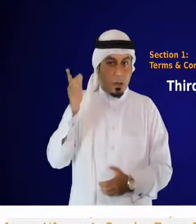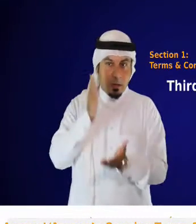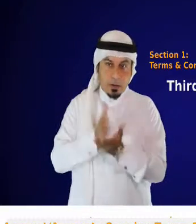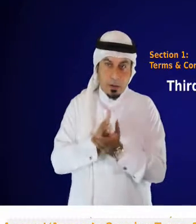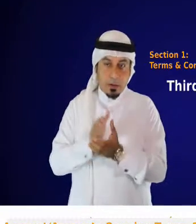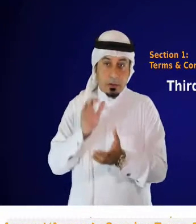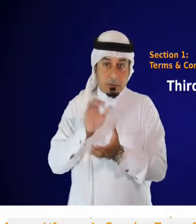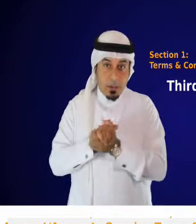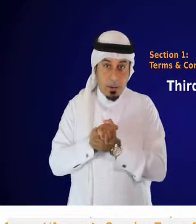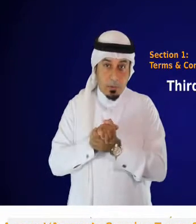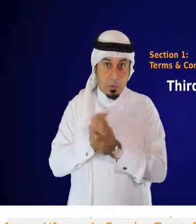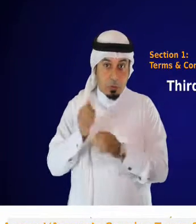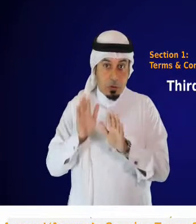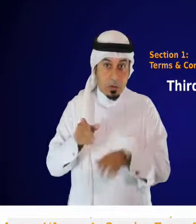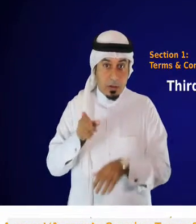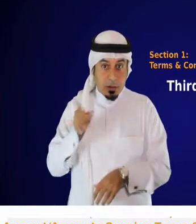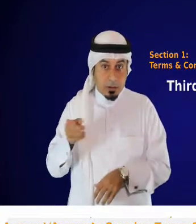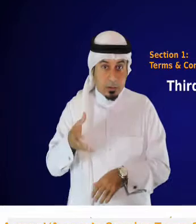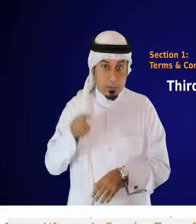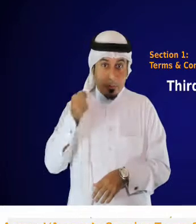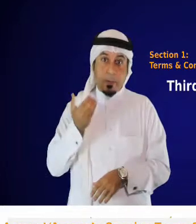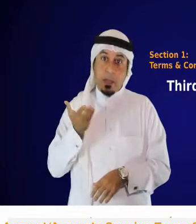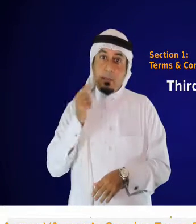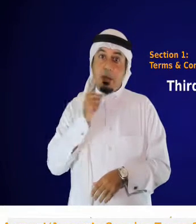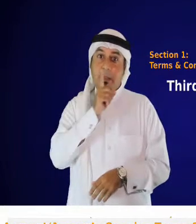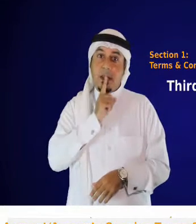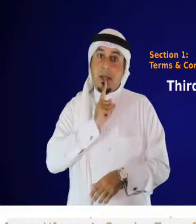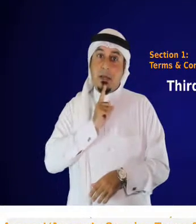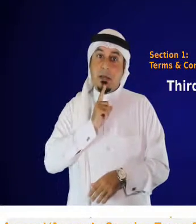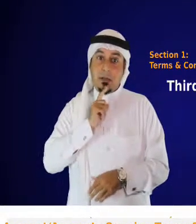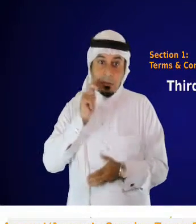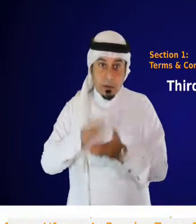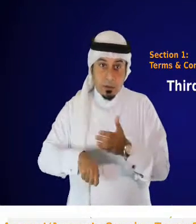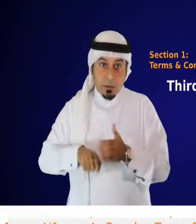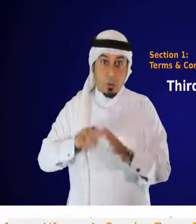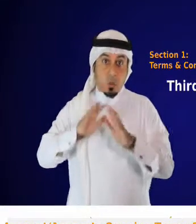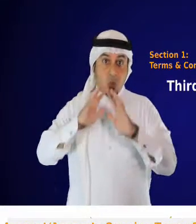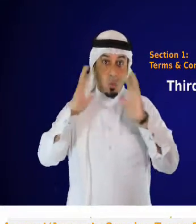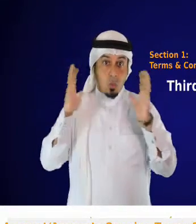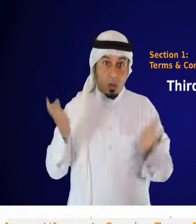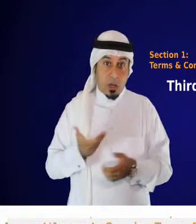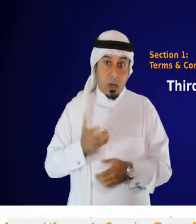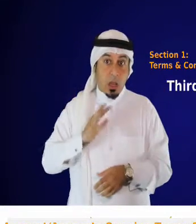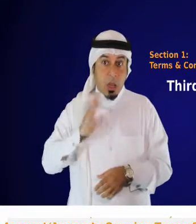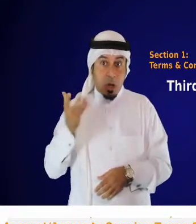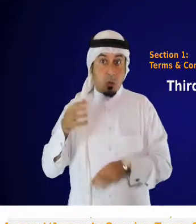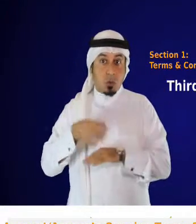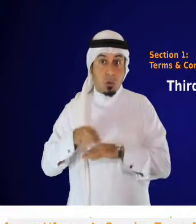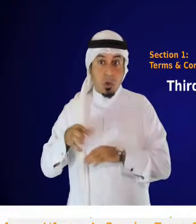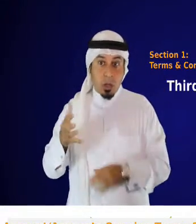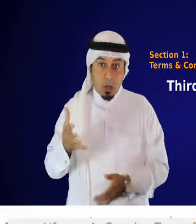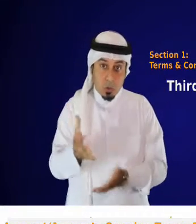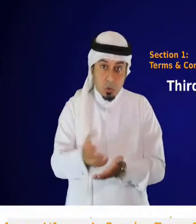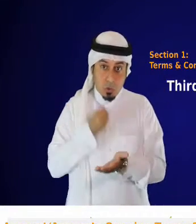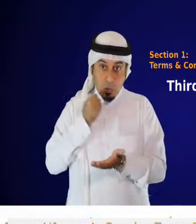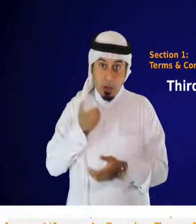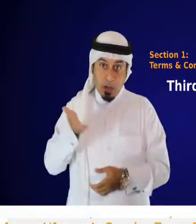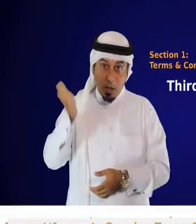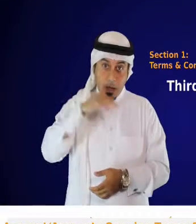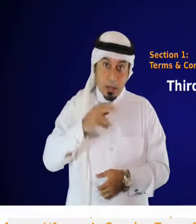The depositor who withdraws his term deposit before maturity, wholly or in part, is not entitled to get